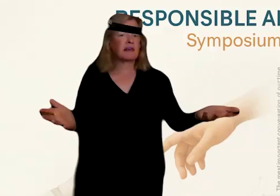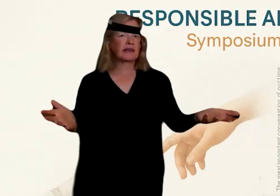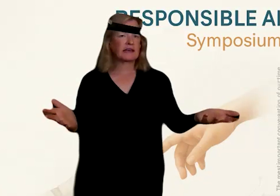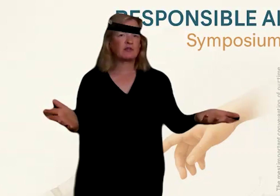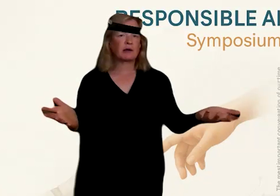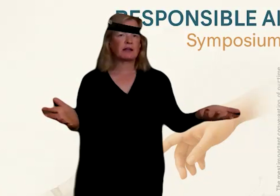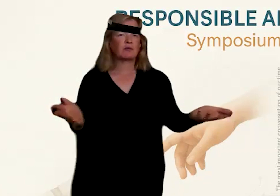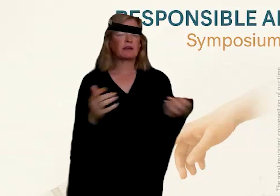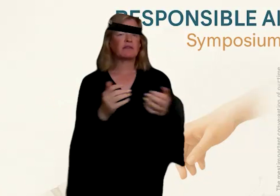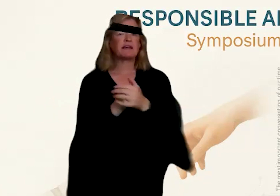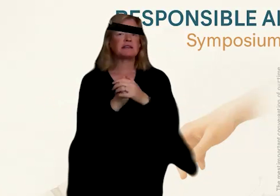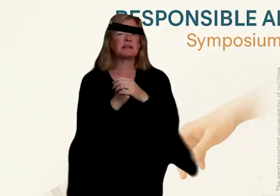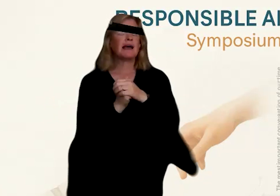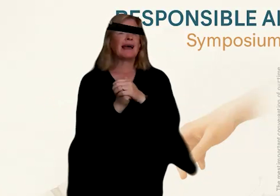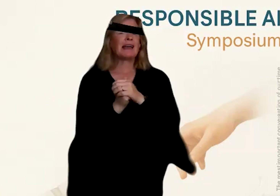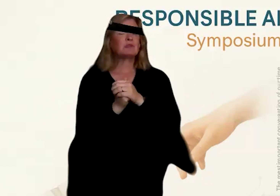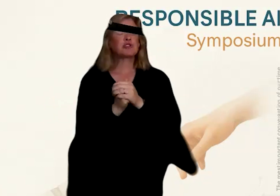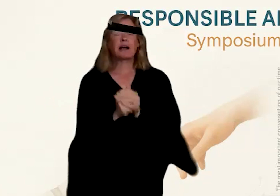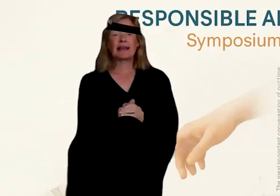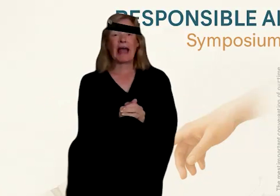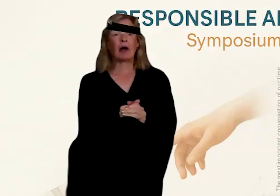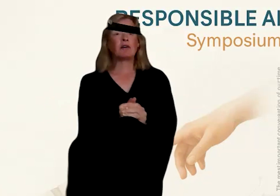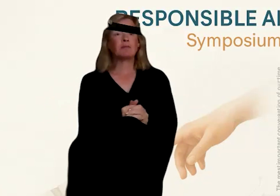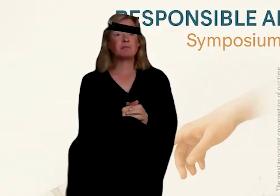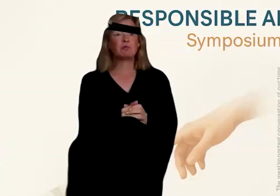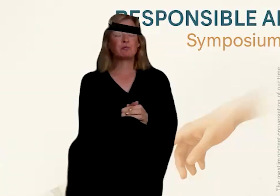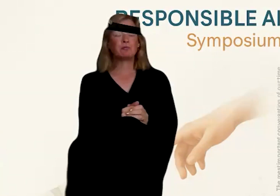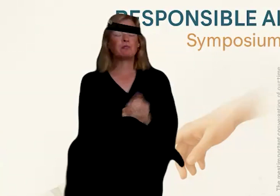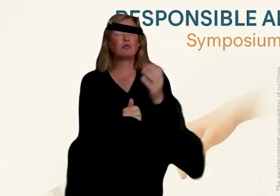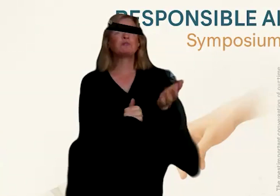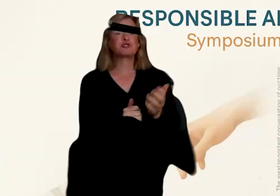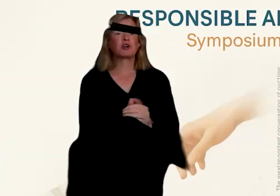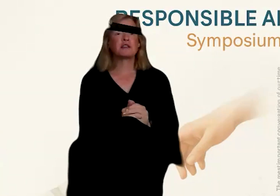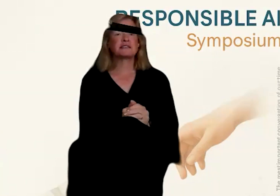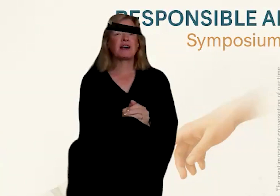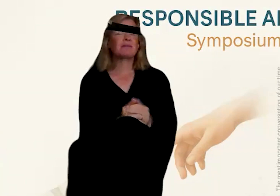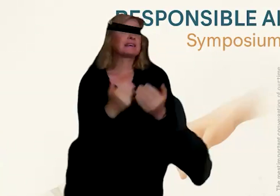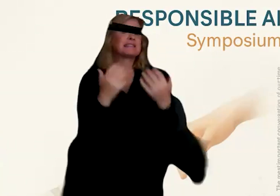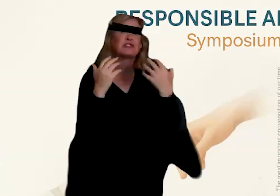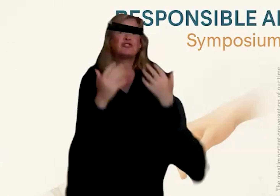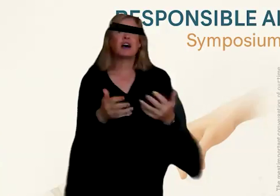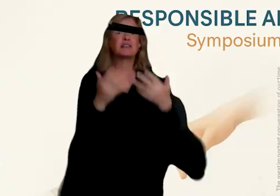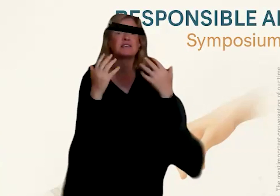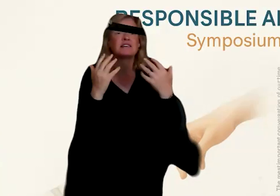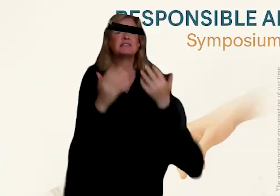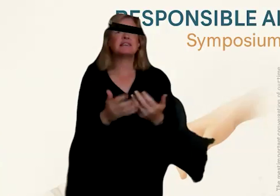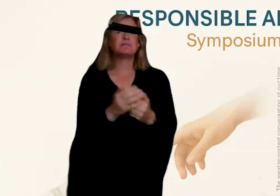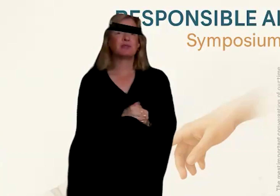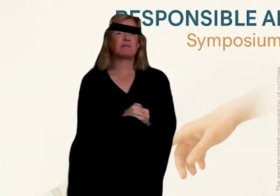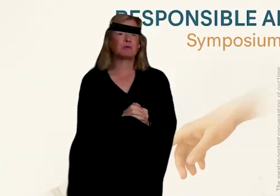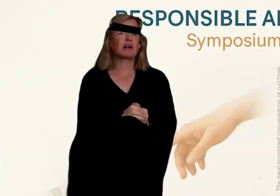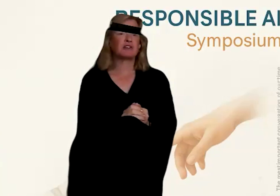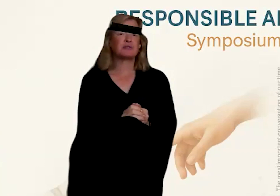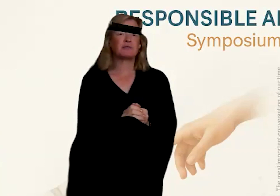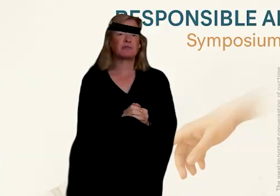pay for everything and give away whatever we invented. And it was shocking how often groups turned us down because they just